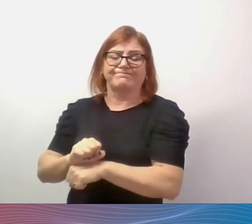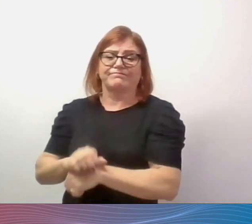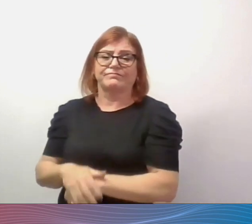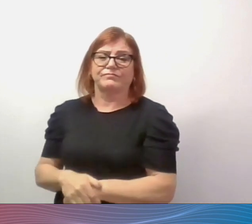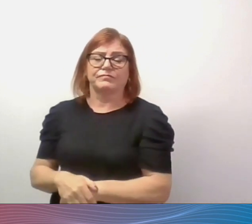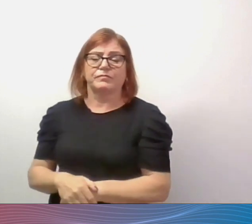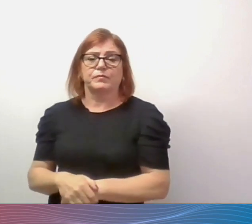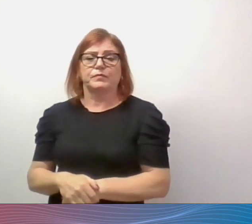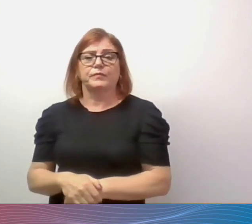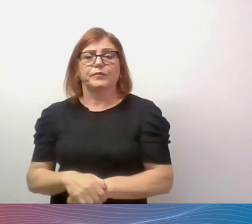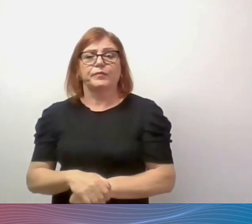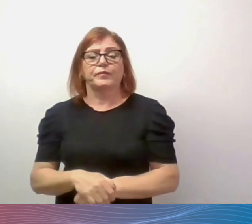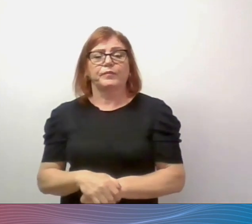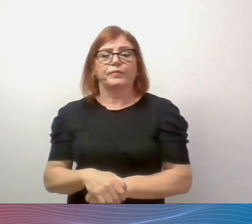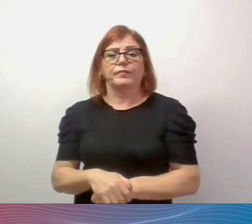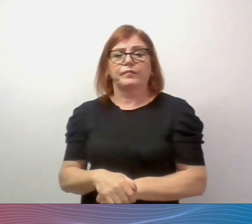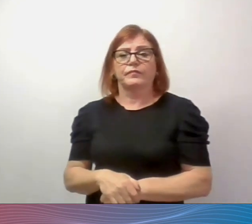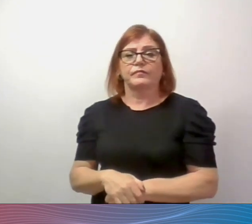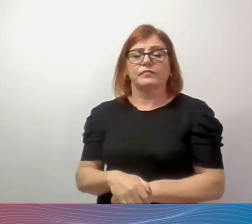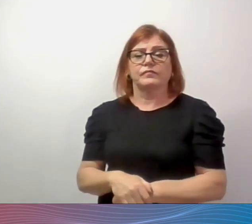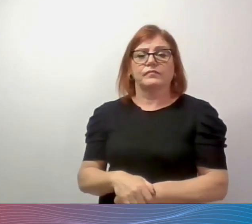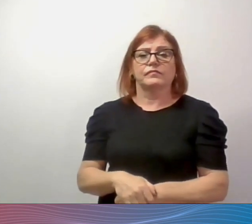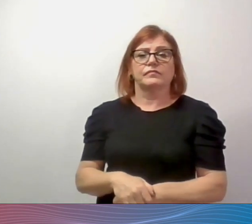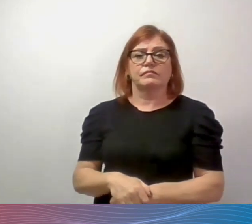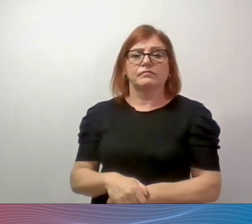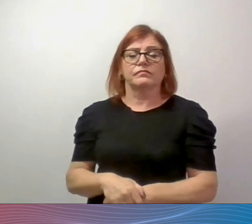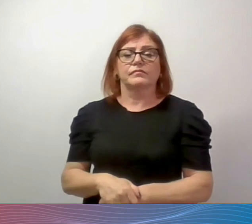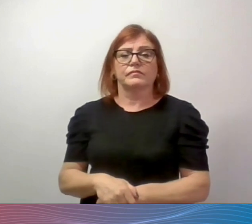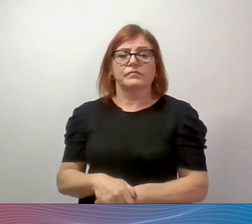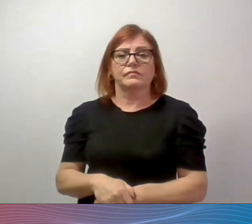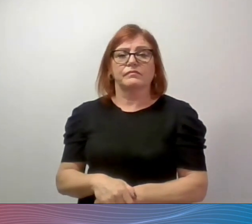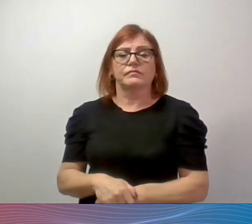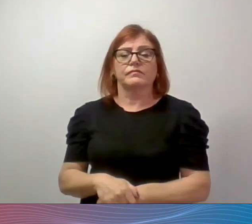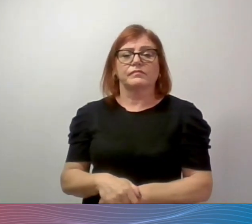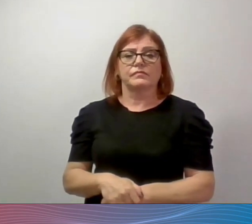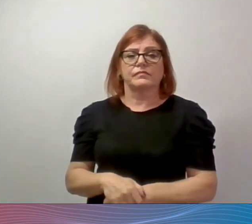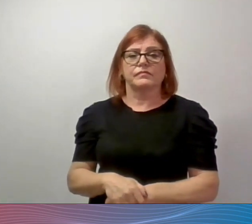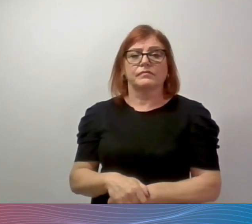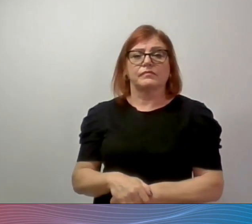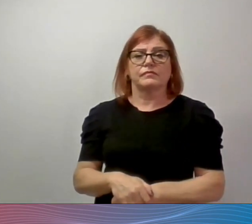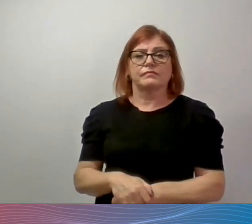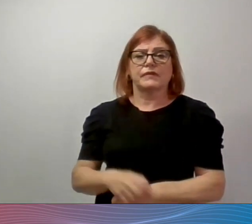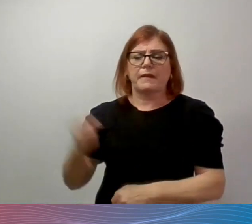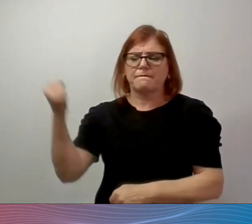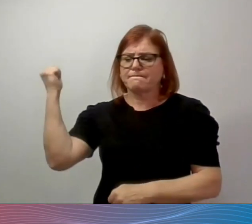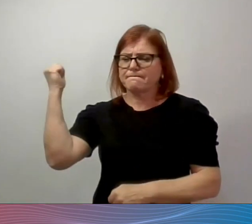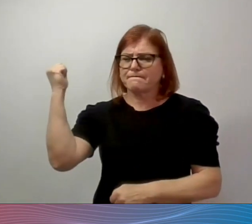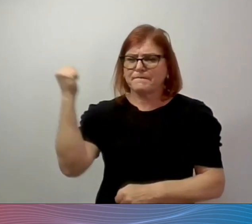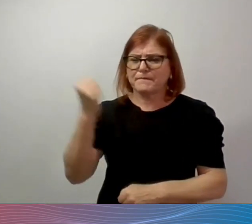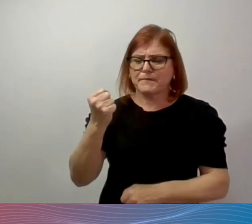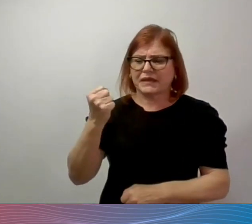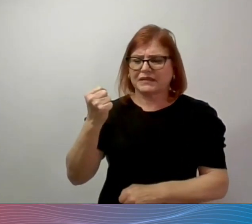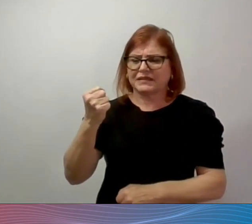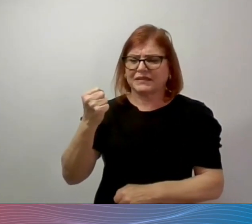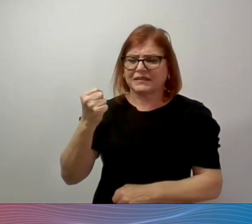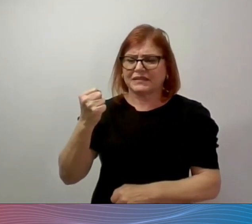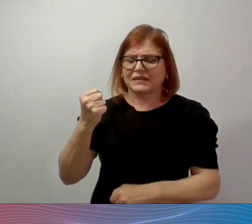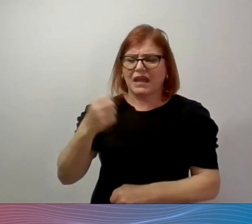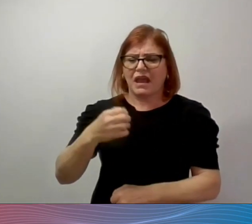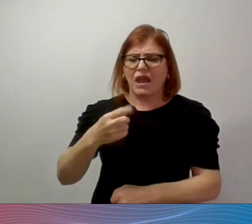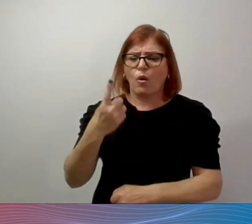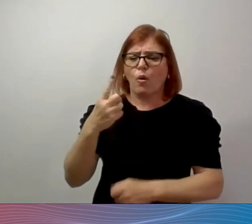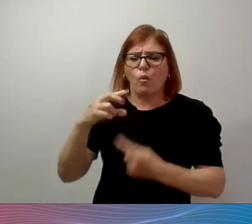go to sacrifice your only son. Para lembrá-lo que se ele matar o seu único filho, não tem mais filho. To remind